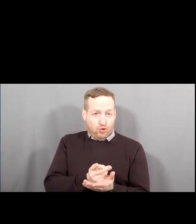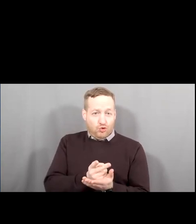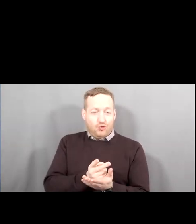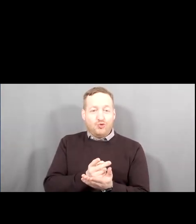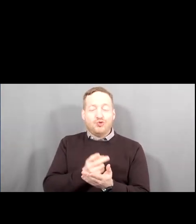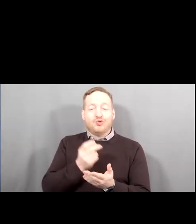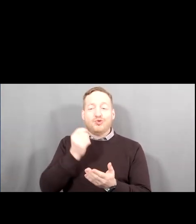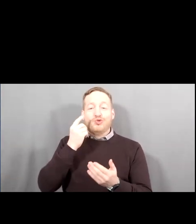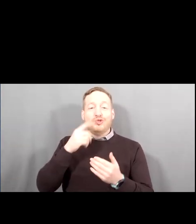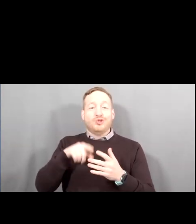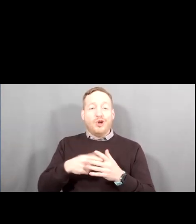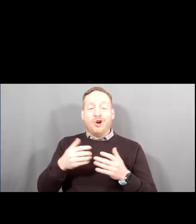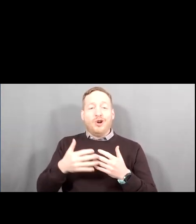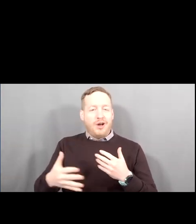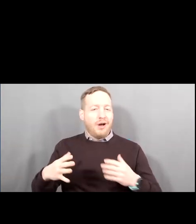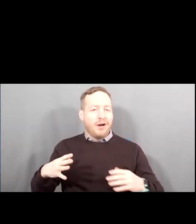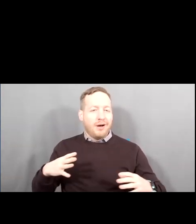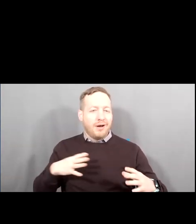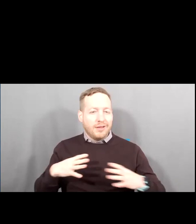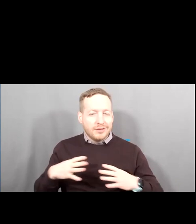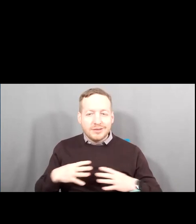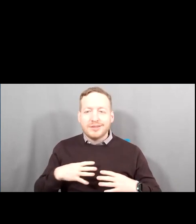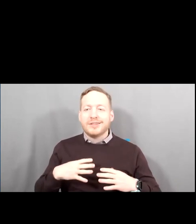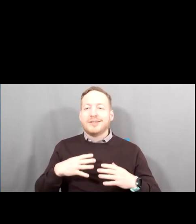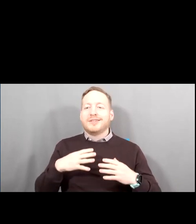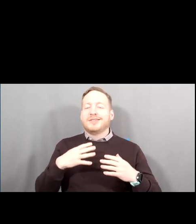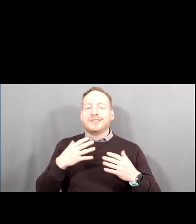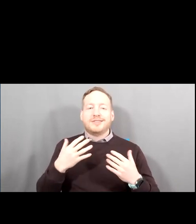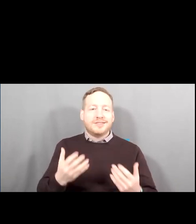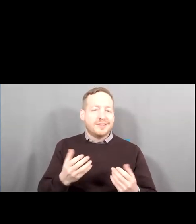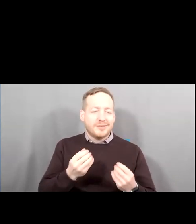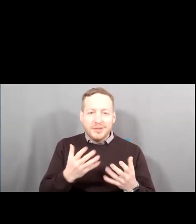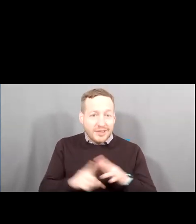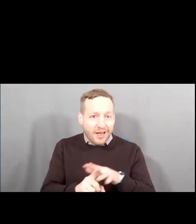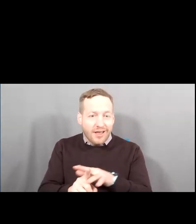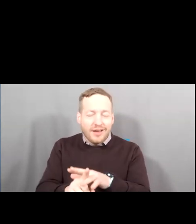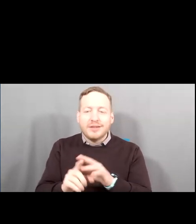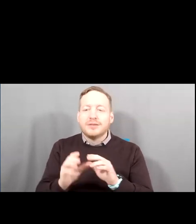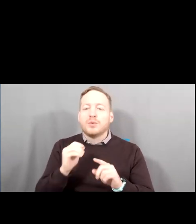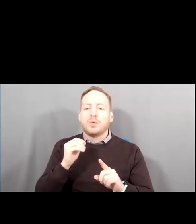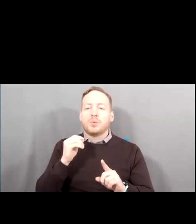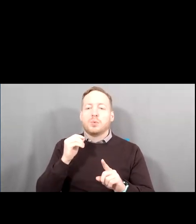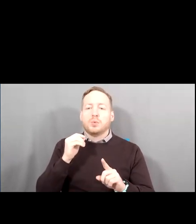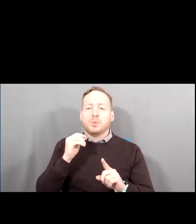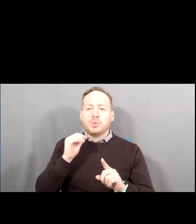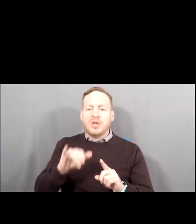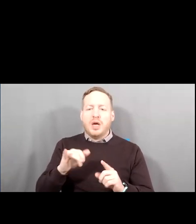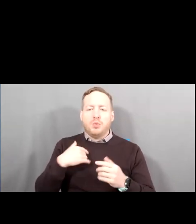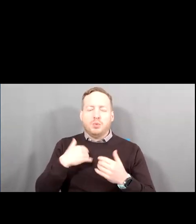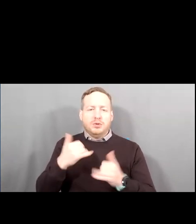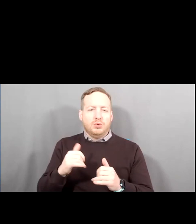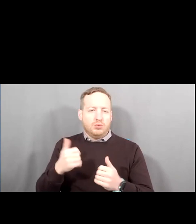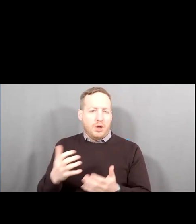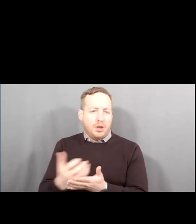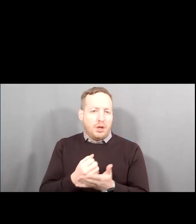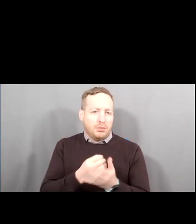And this past December, it was approved. We had holiday, there was lots of stuff that